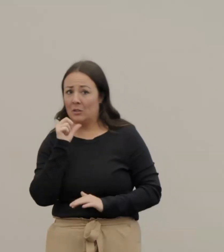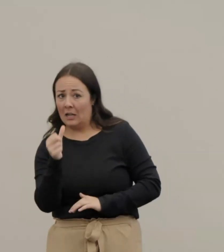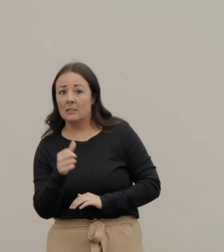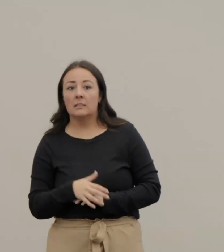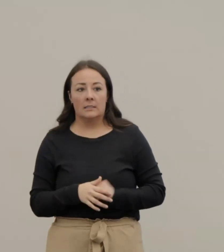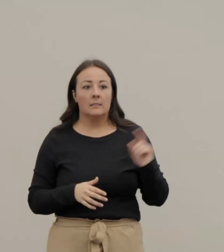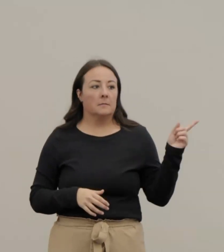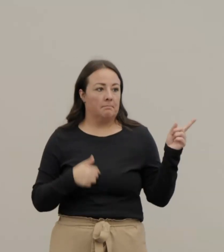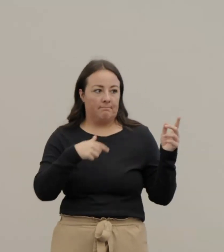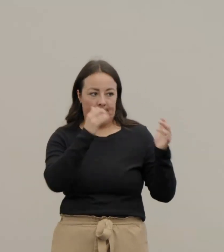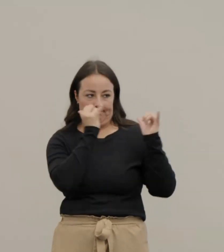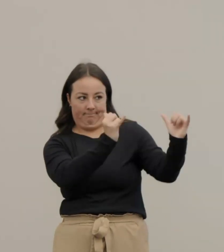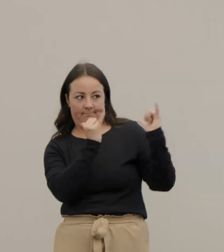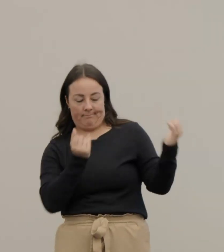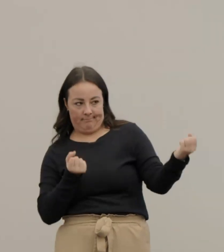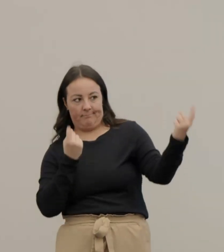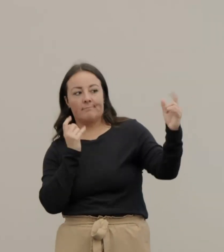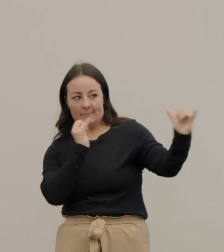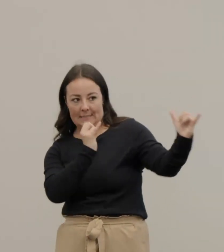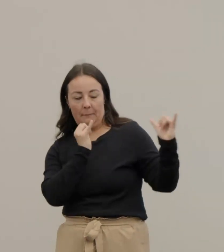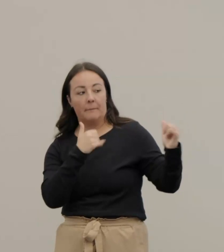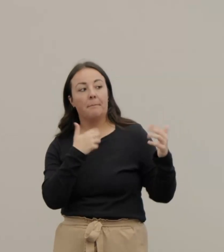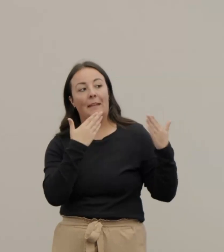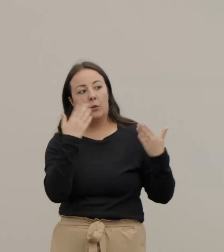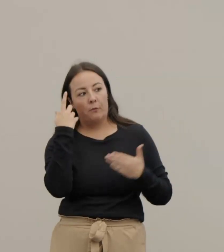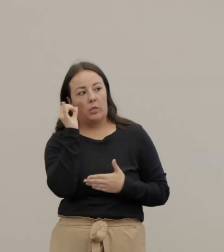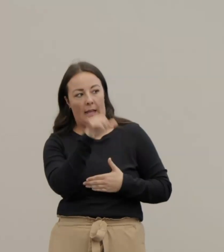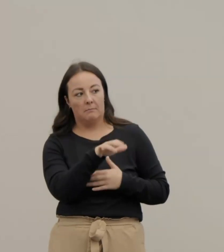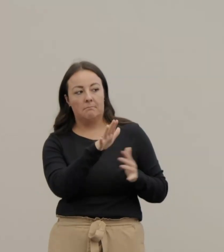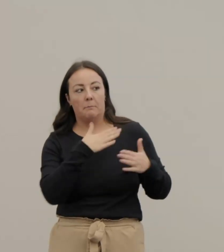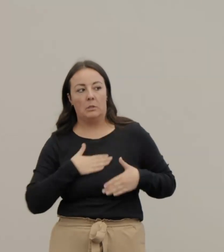line of thought there as well. And thank you for that. I appreciate it.